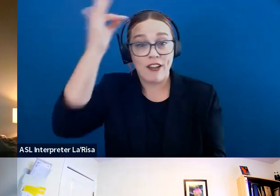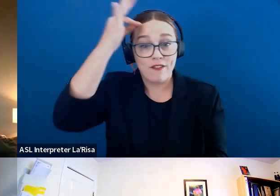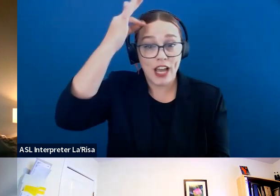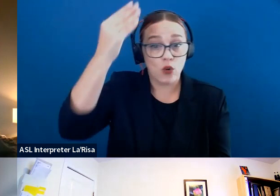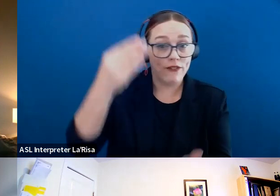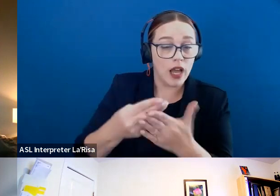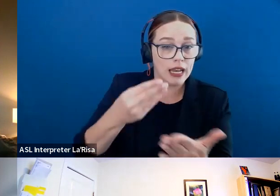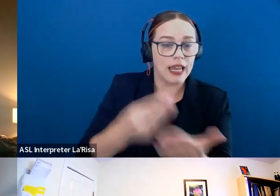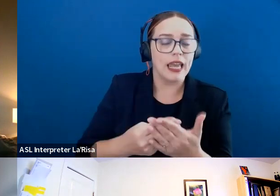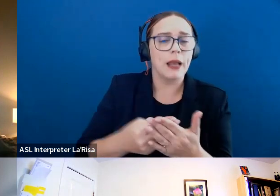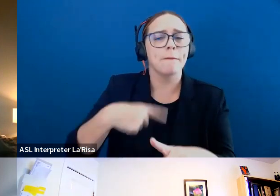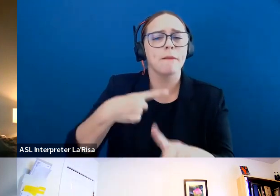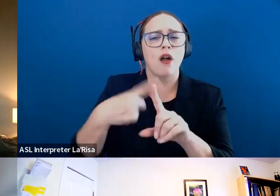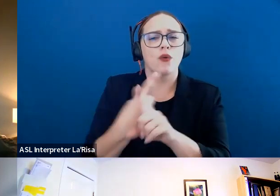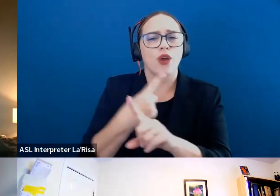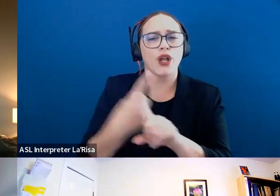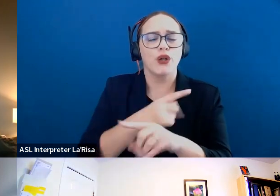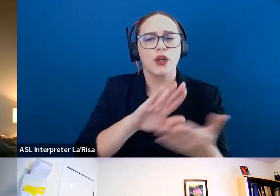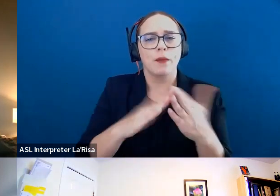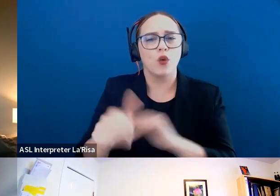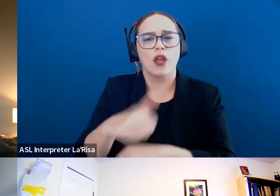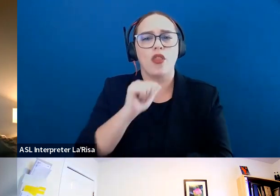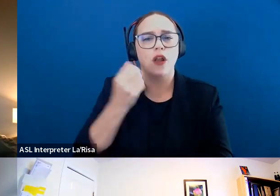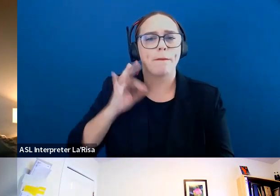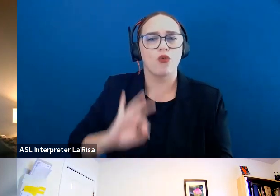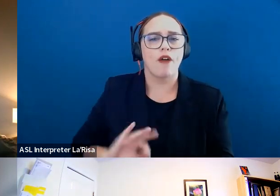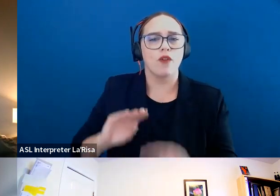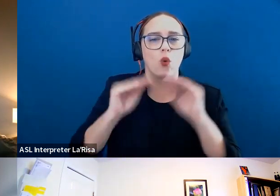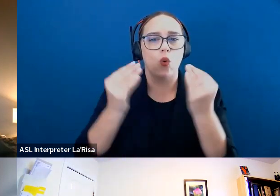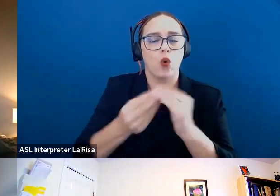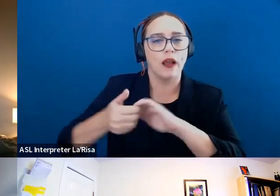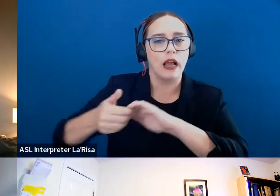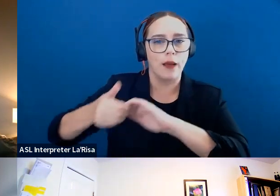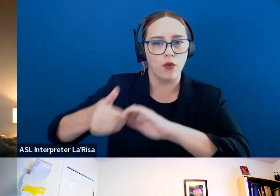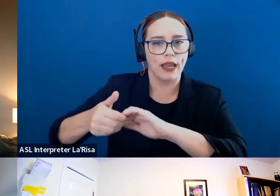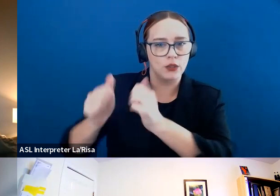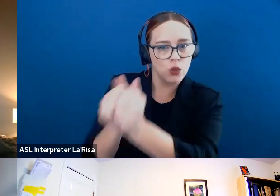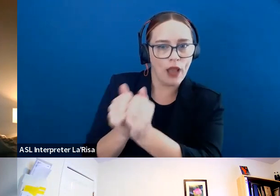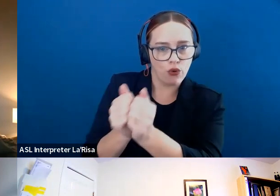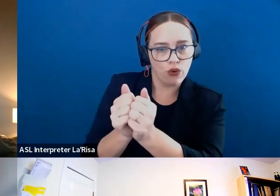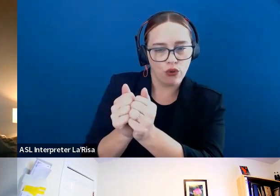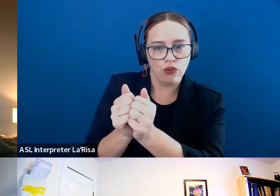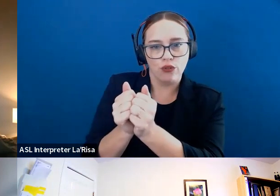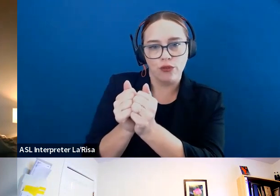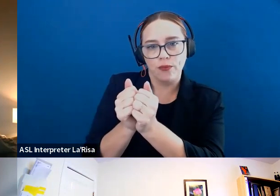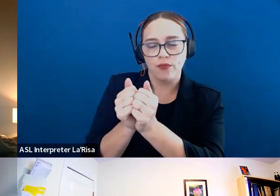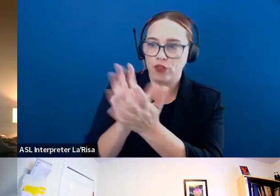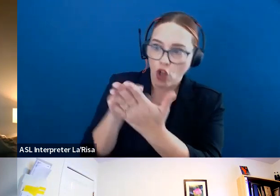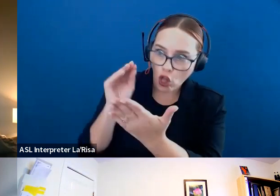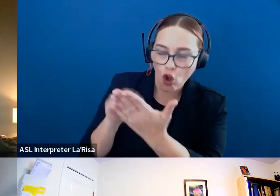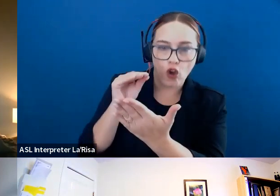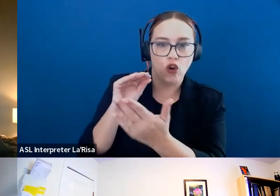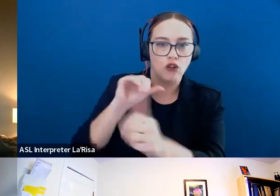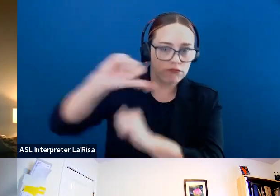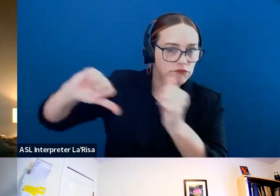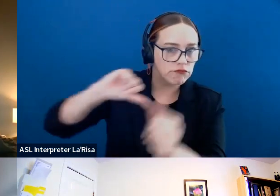other nonprofit organizations, so they can collaborate and work with those entities to learn from them, to work